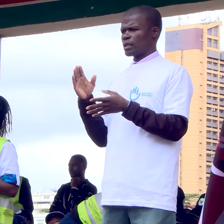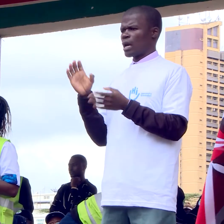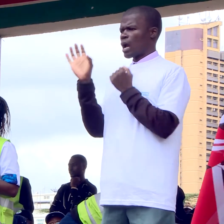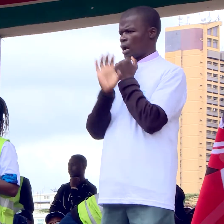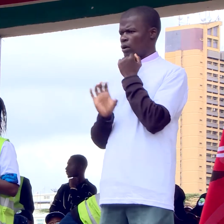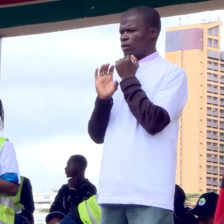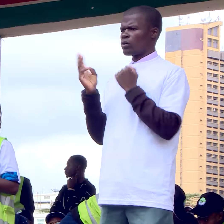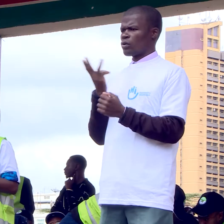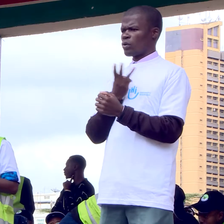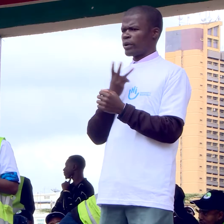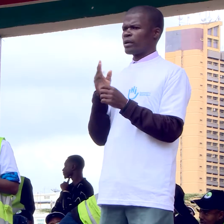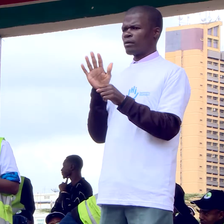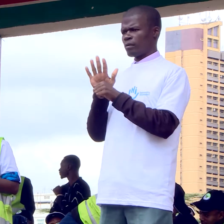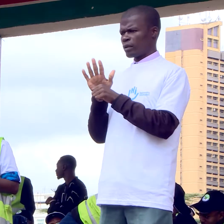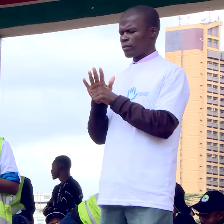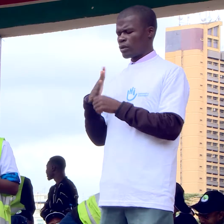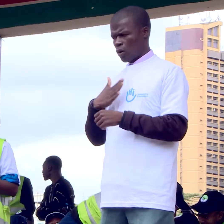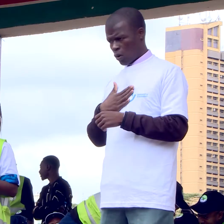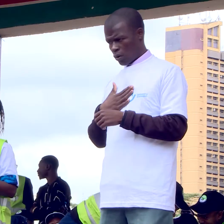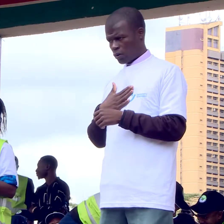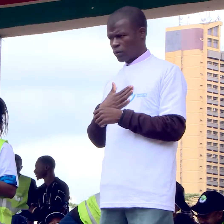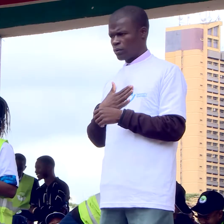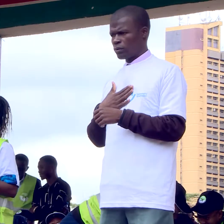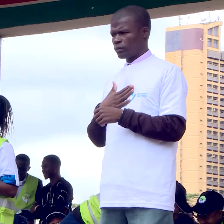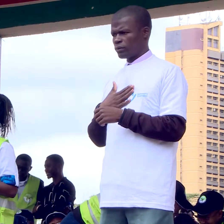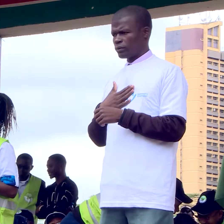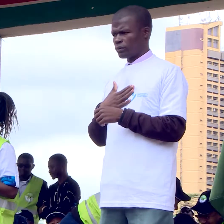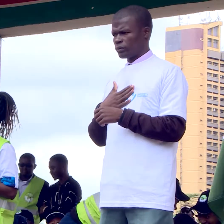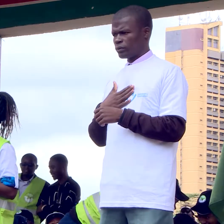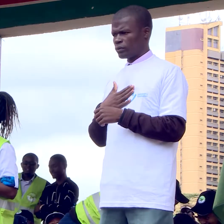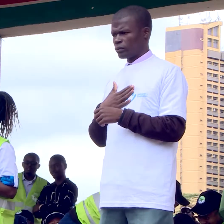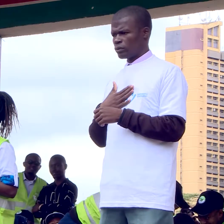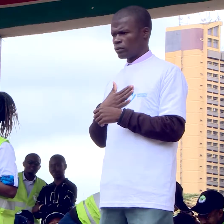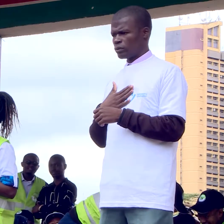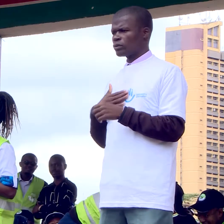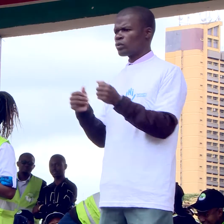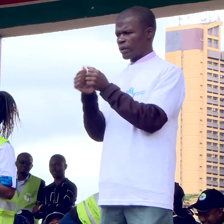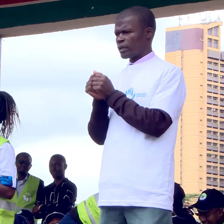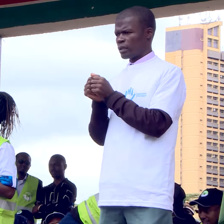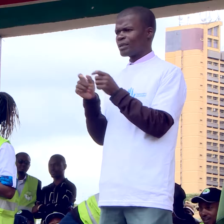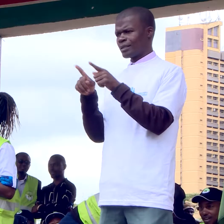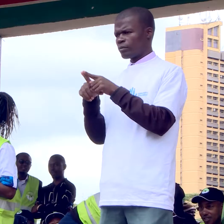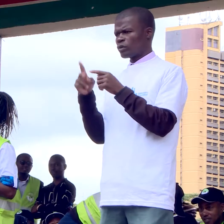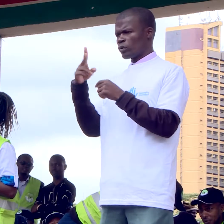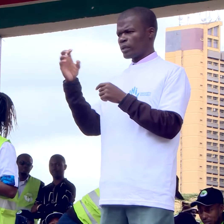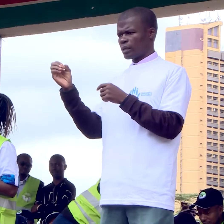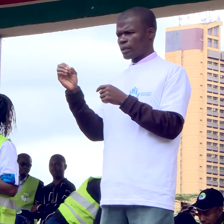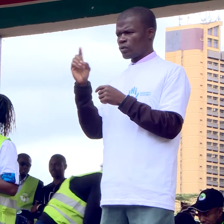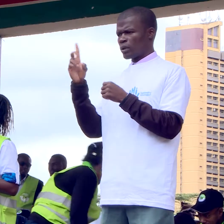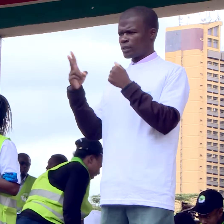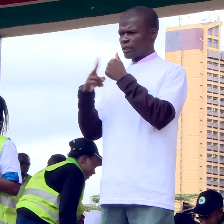And we are so honored to be here today, working together as we did even in 2017